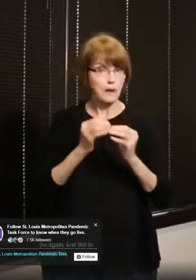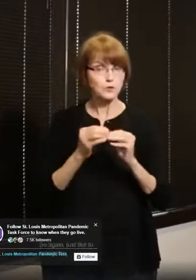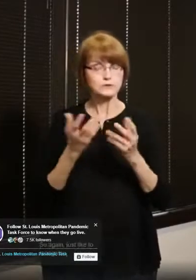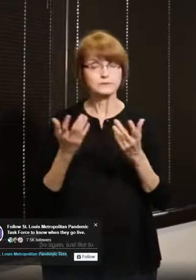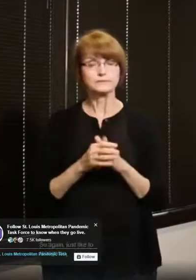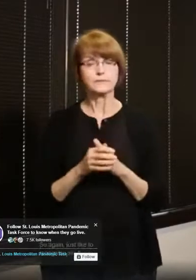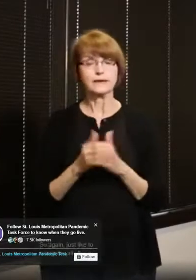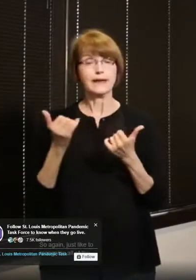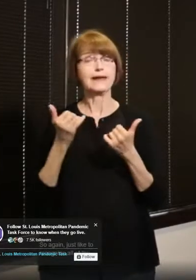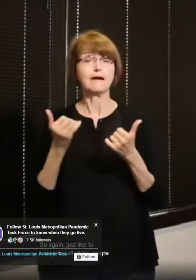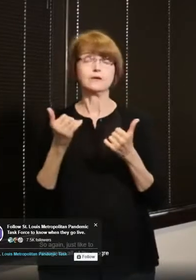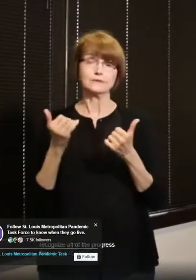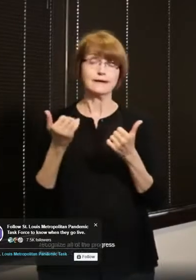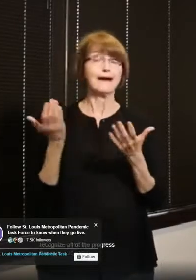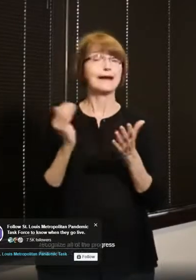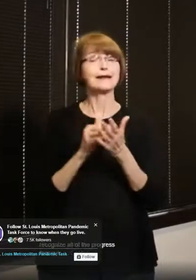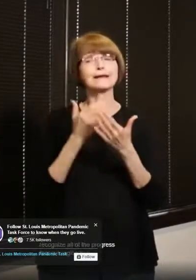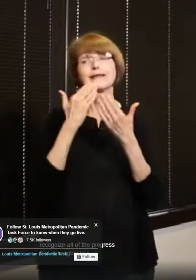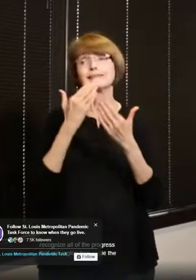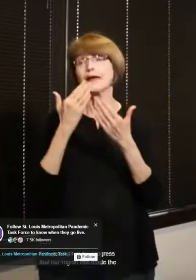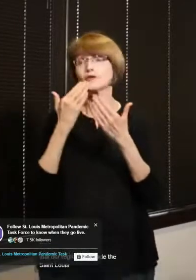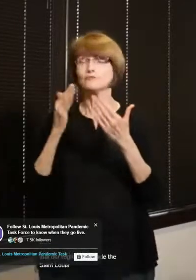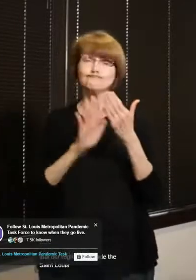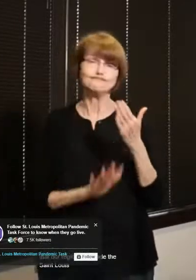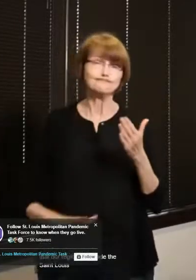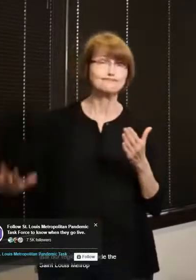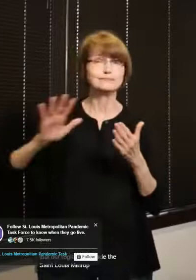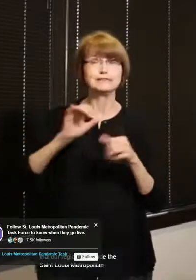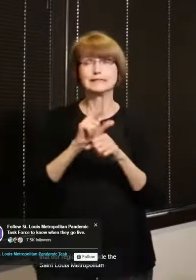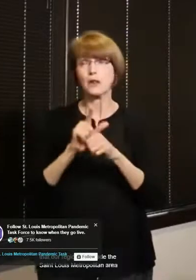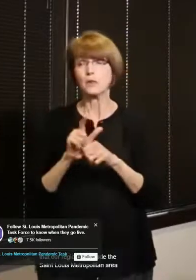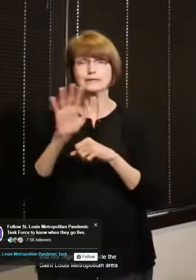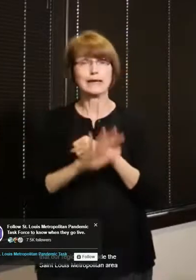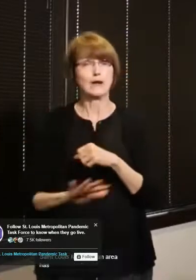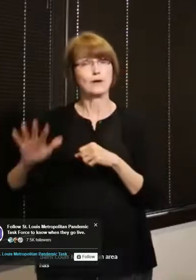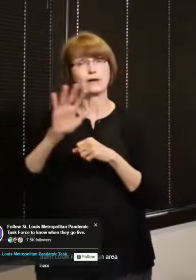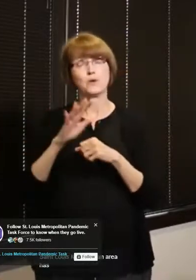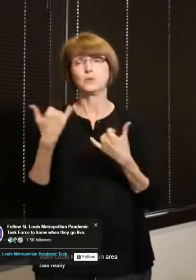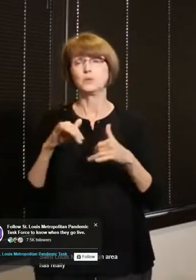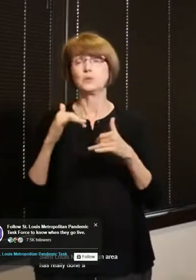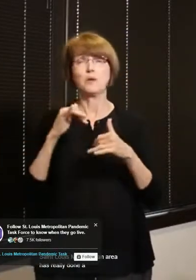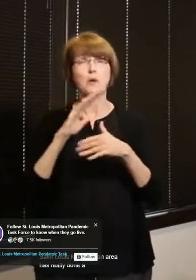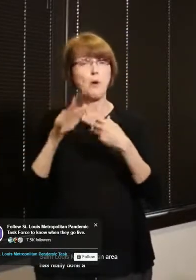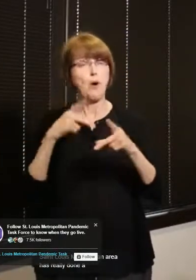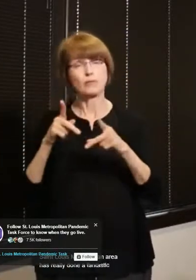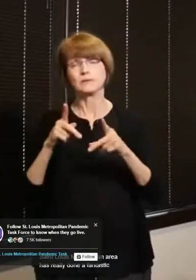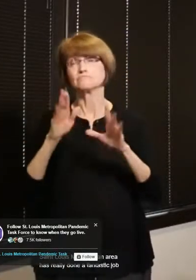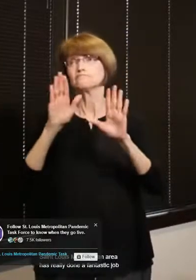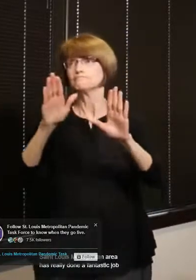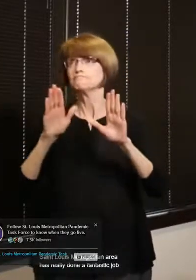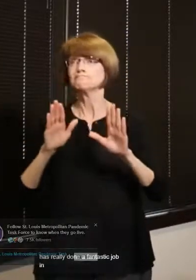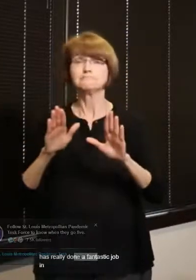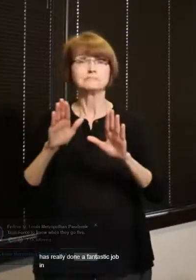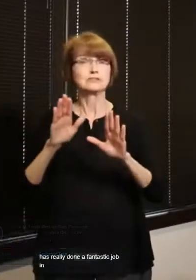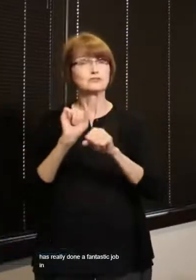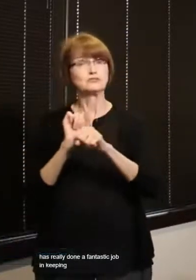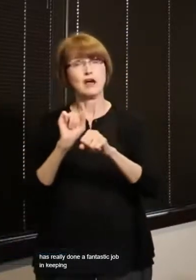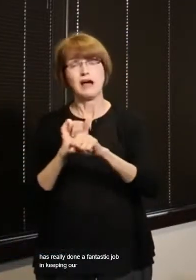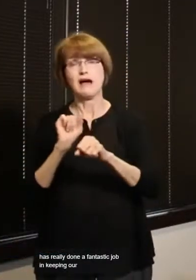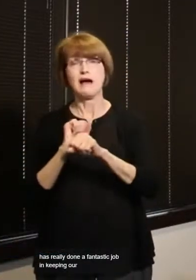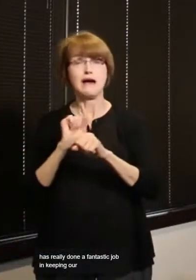the progress that our region has made. The St. Louis metropolitan area has really done a fantastic job in keeping